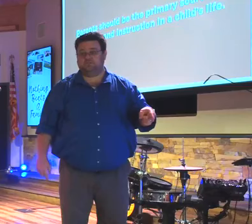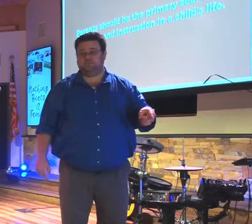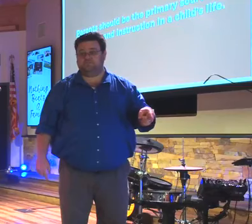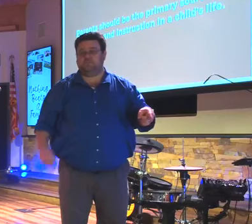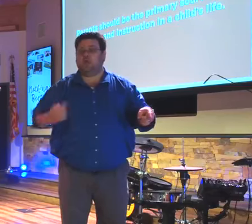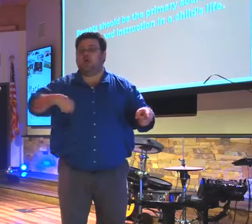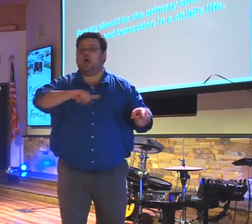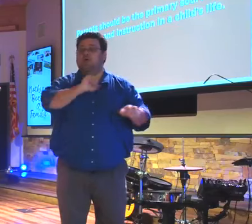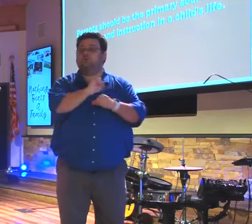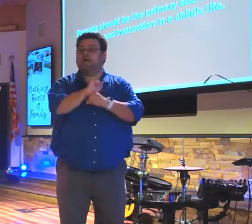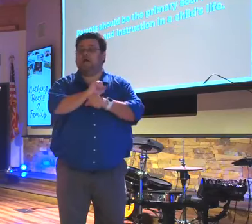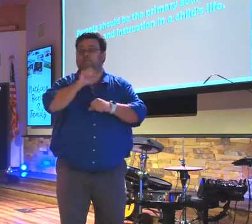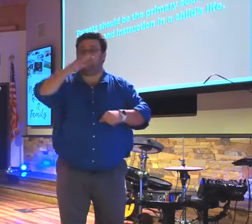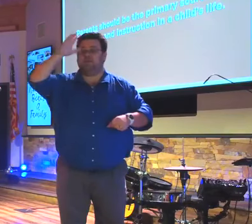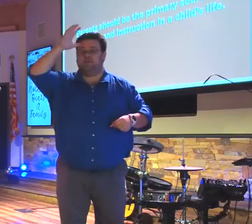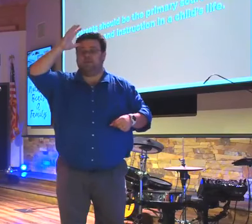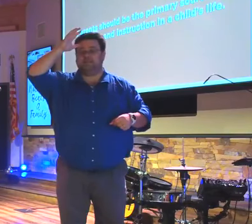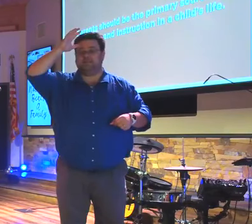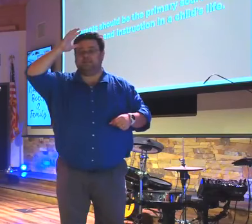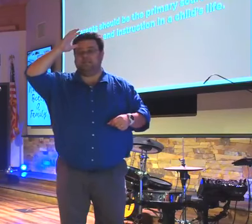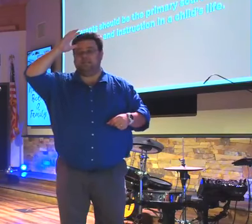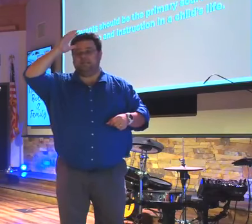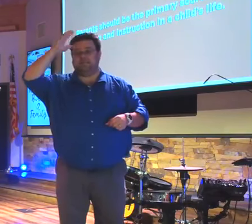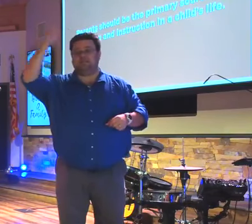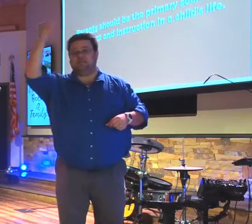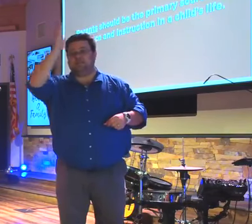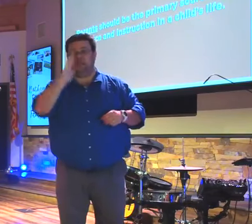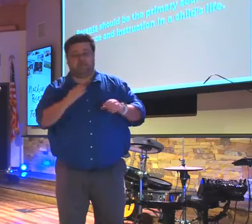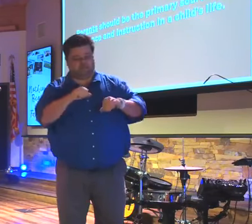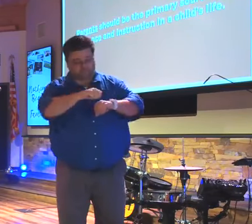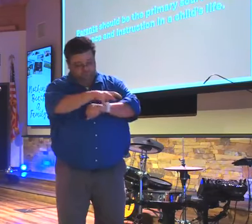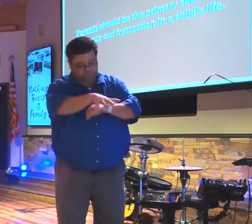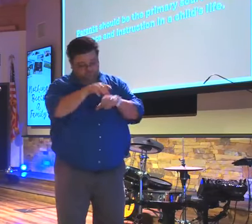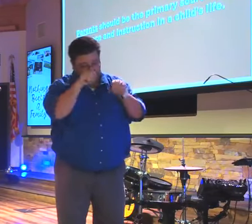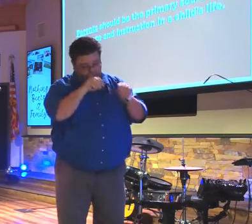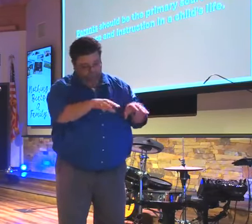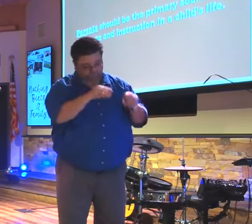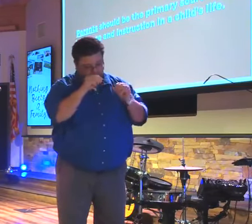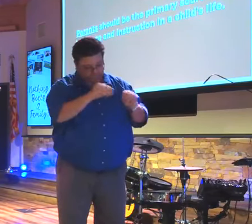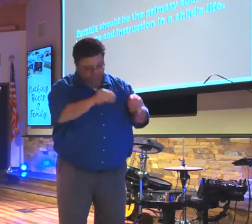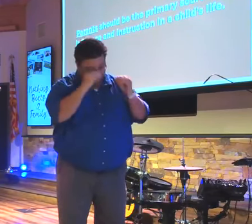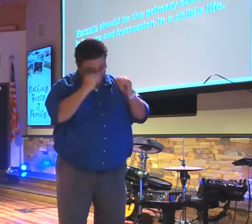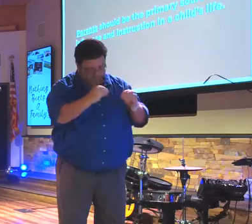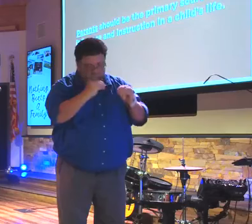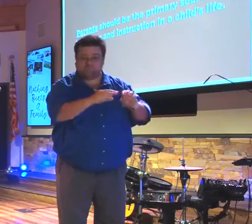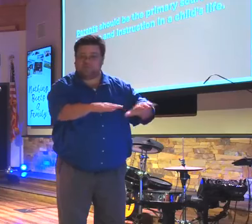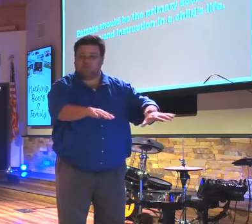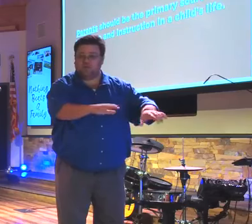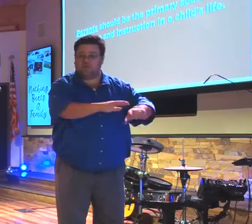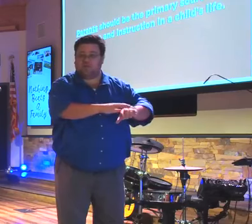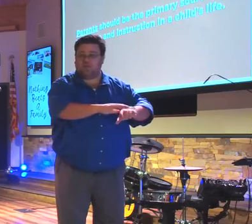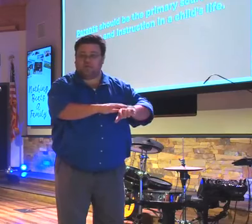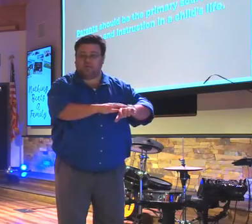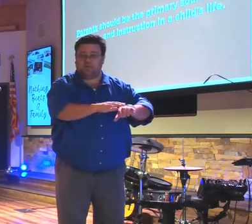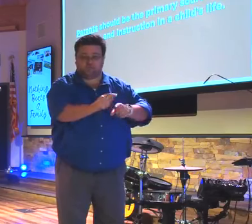our job as parents is to provide godly influence and instruction for our children.